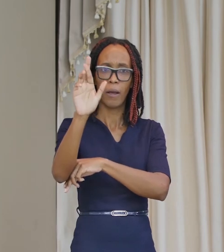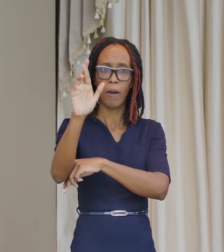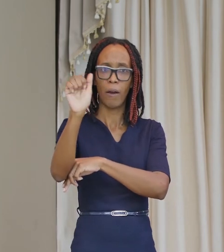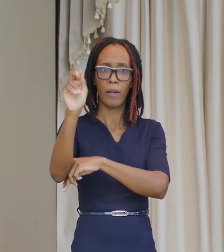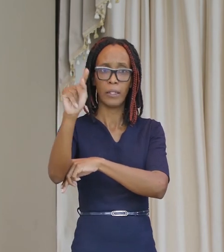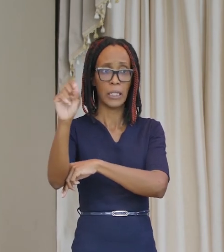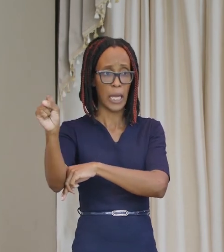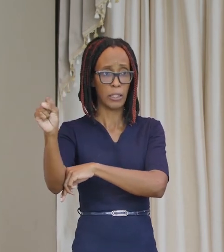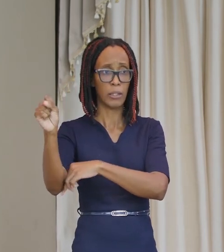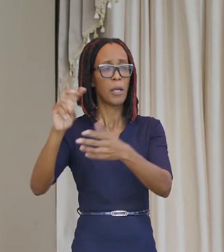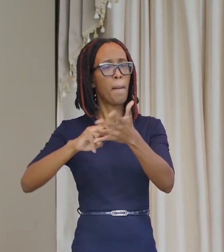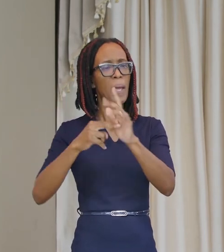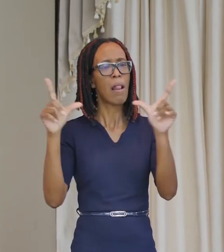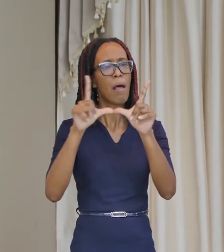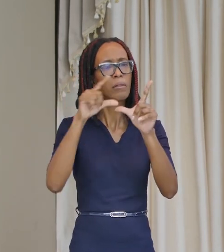National Scout Commissioners.